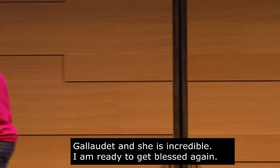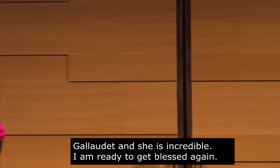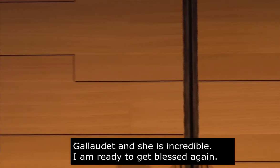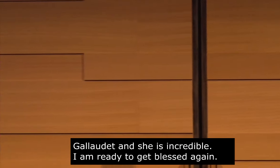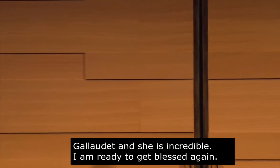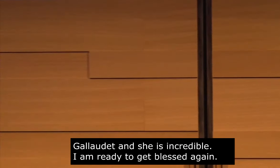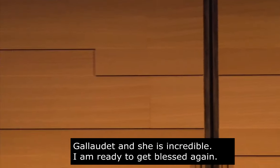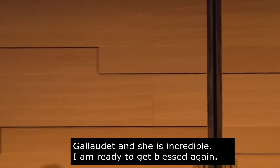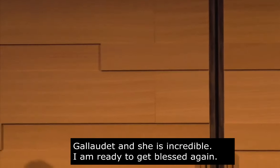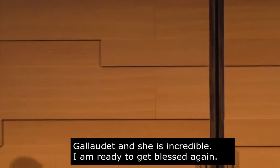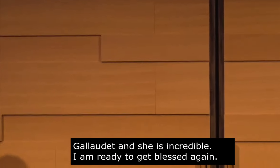Blessed again.